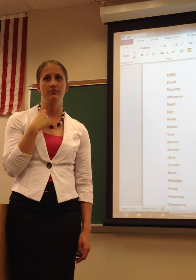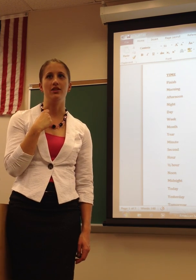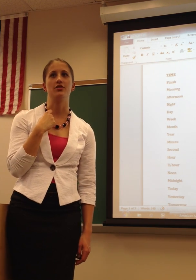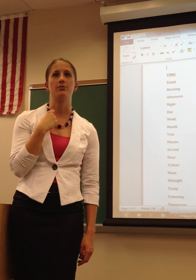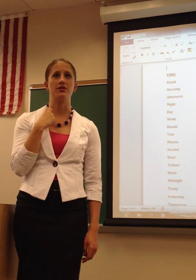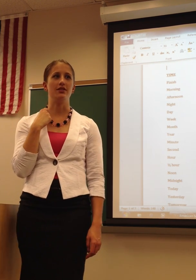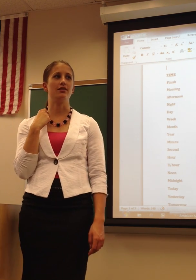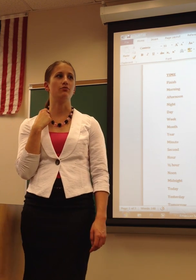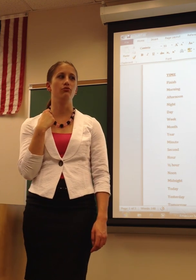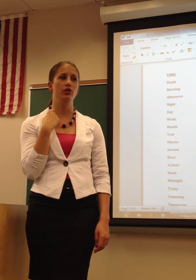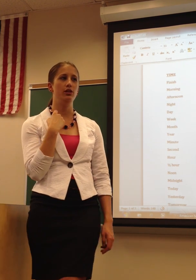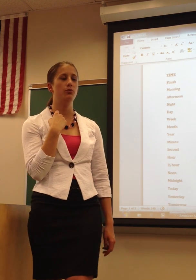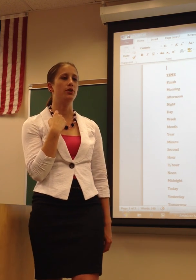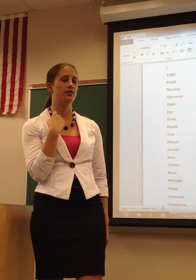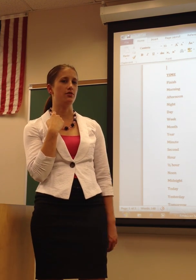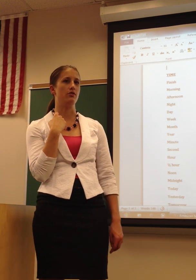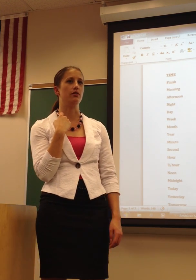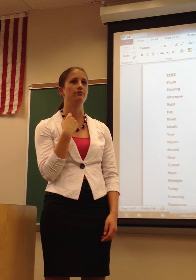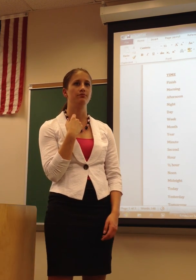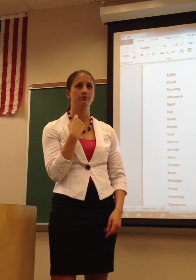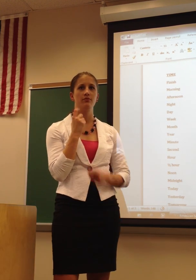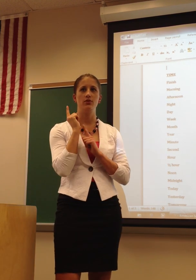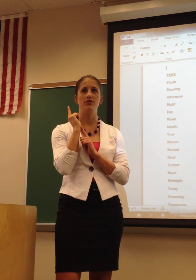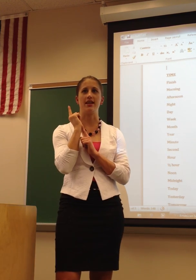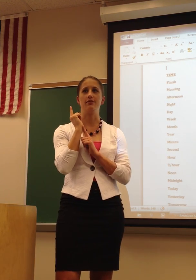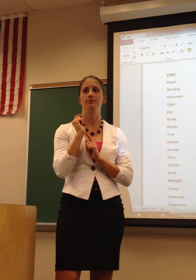Facial expression is really important as you go on. Second.